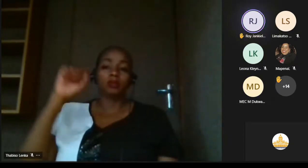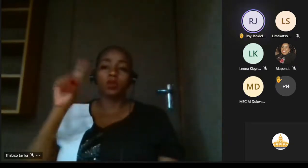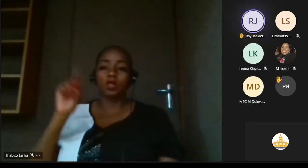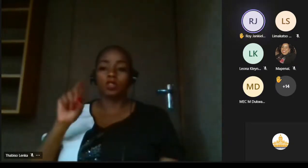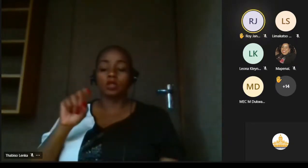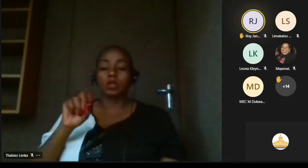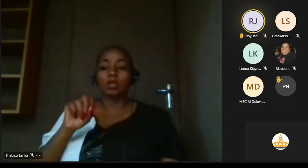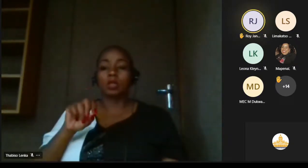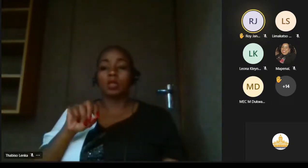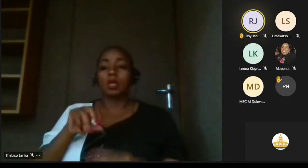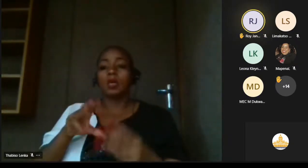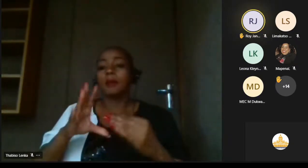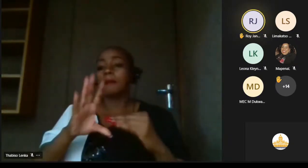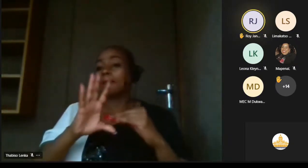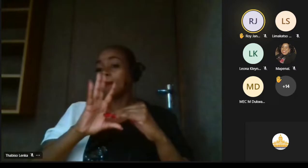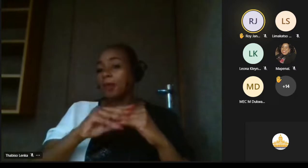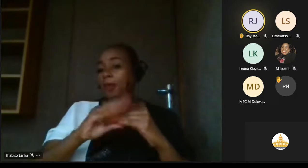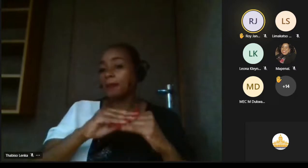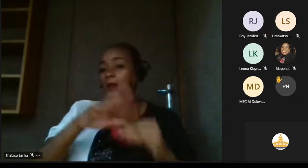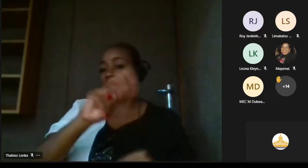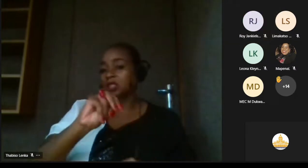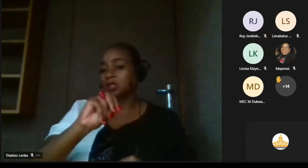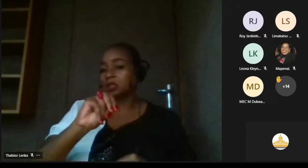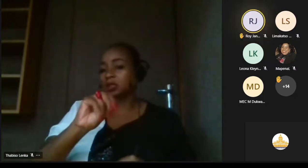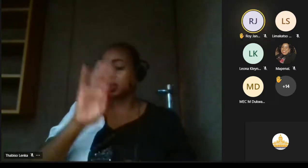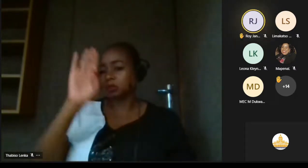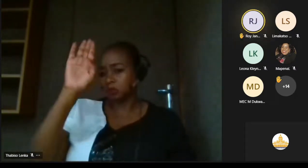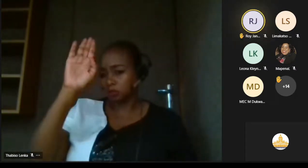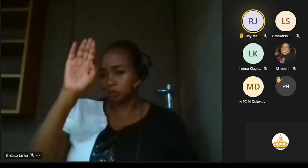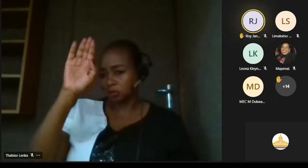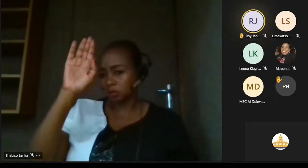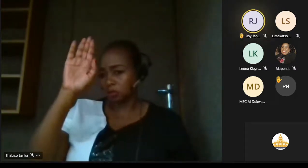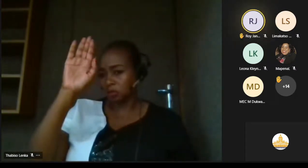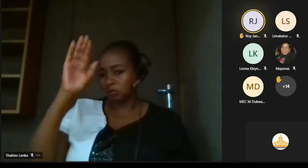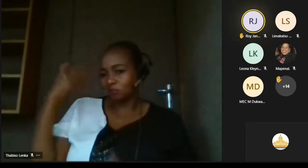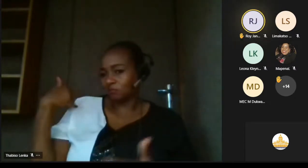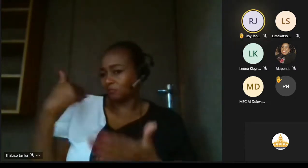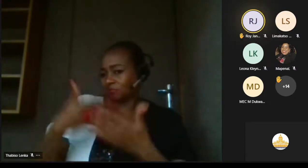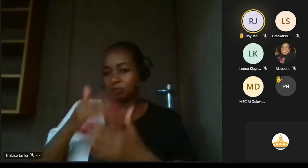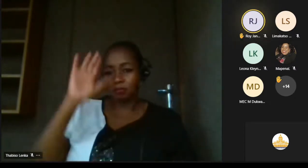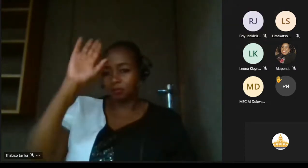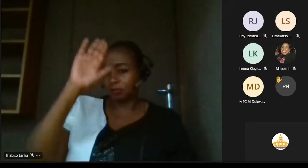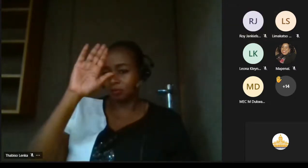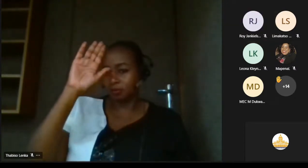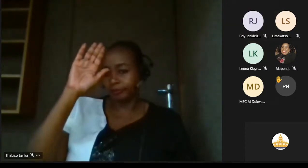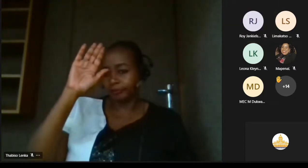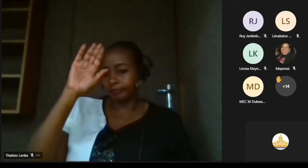Mashin, your hand has been up. I think it's a mistake because it's been like that for a while.